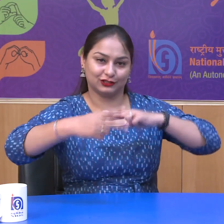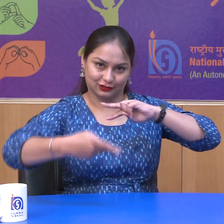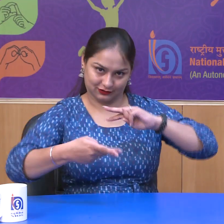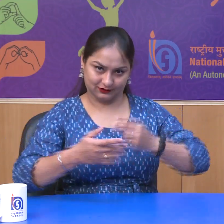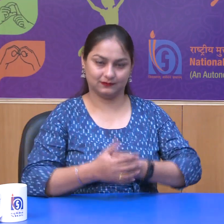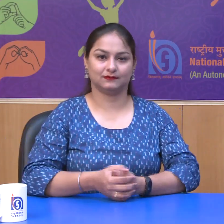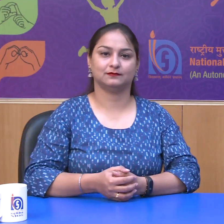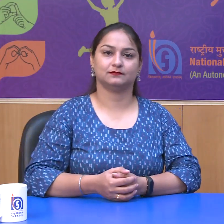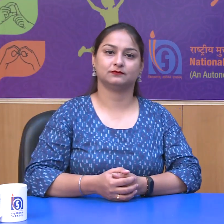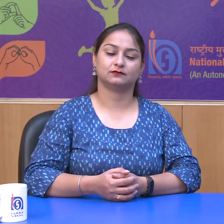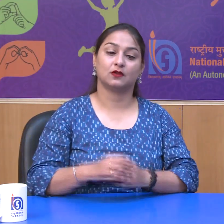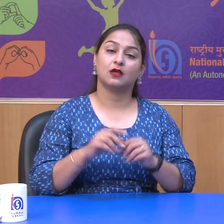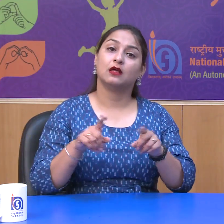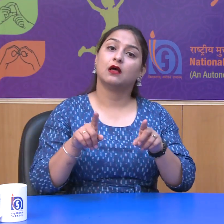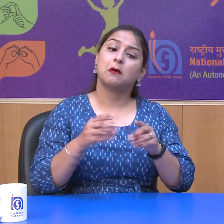and soil types.